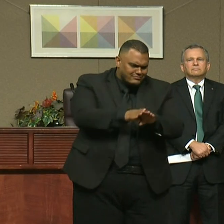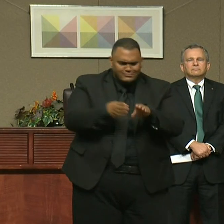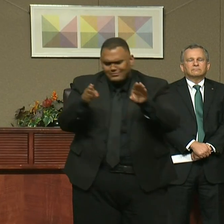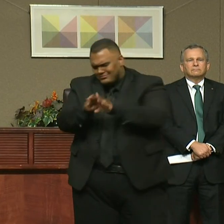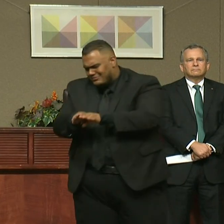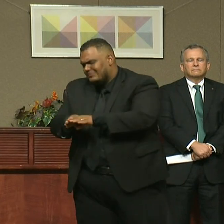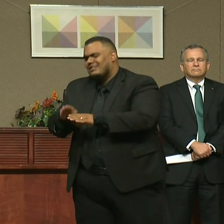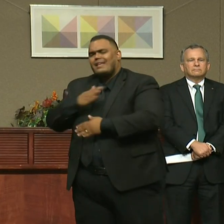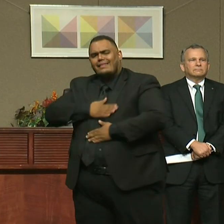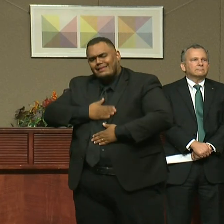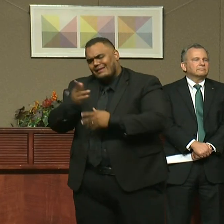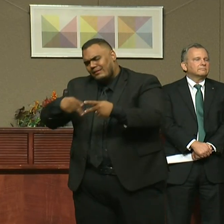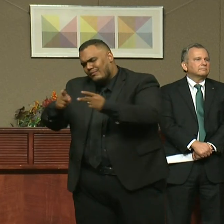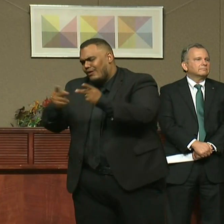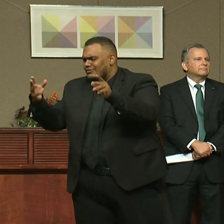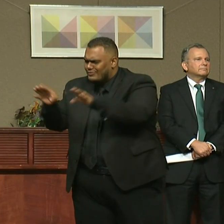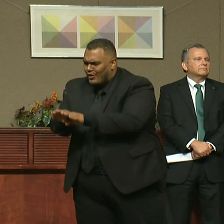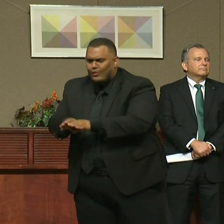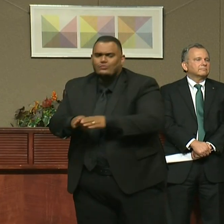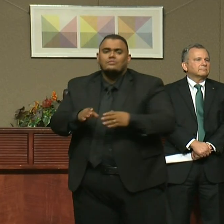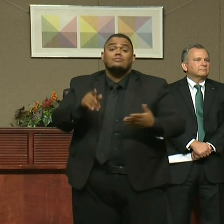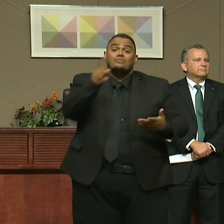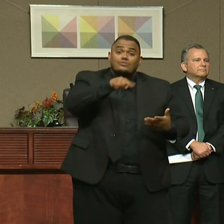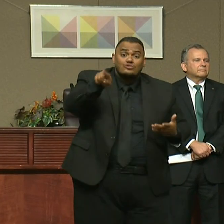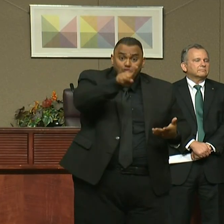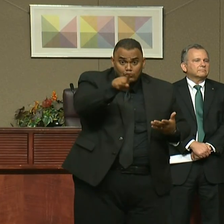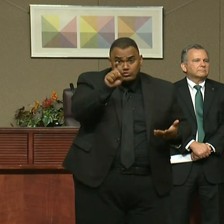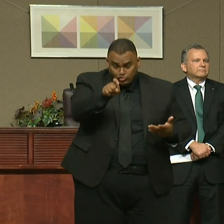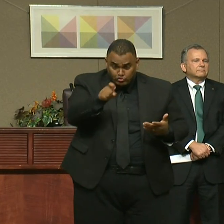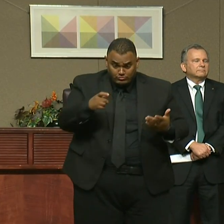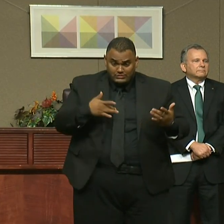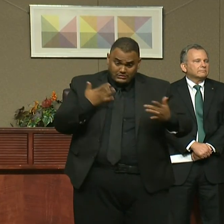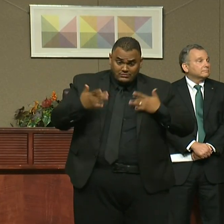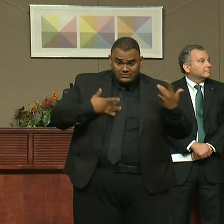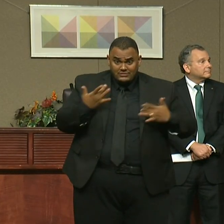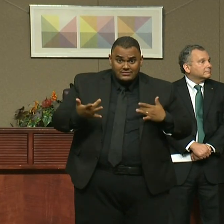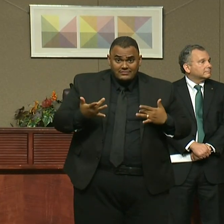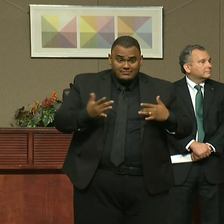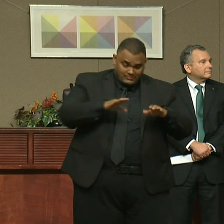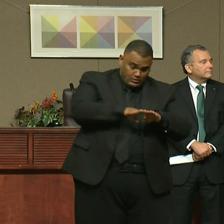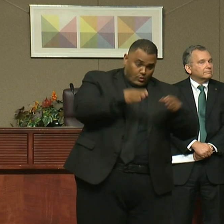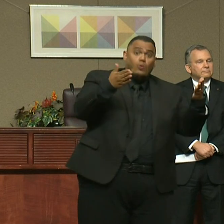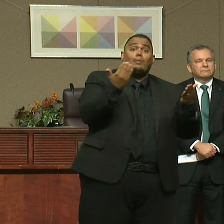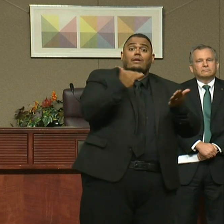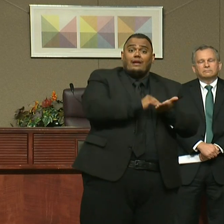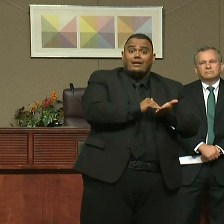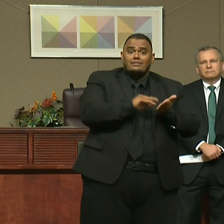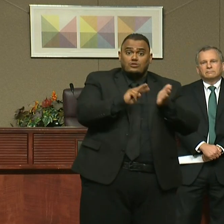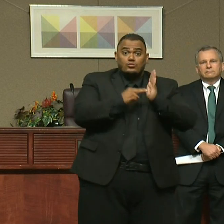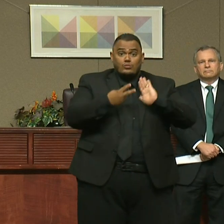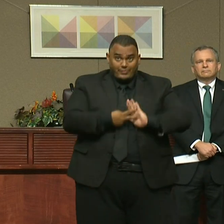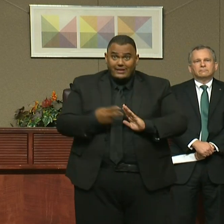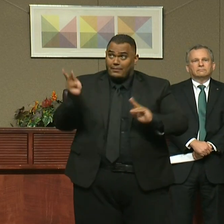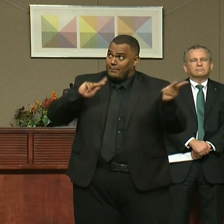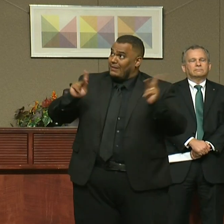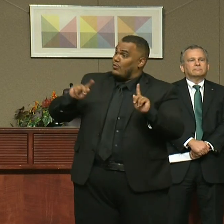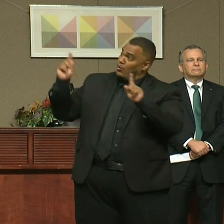be encouraged by the fact that they're reopening now, and that will begin to spur